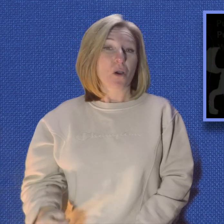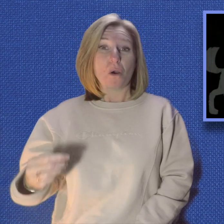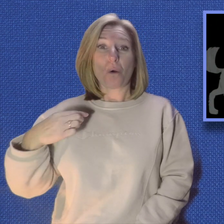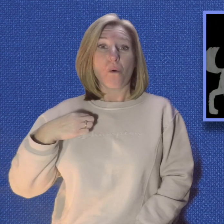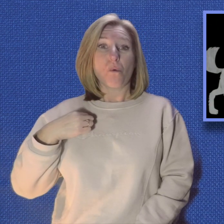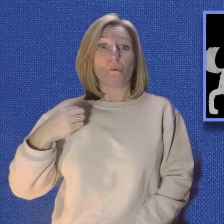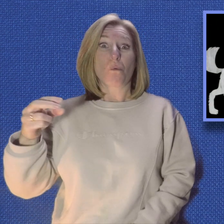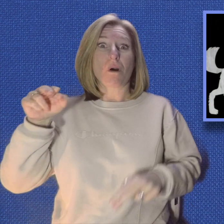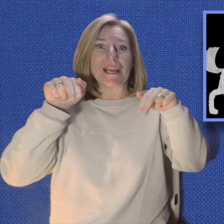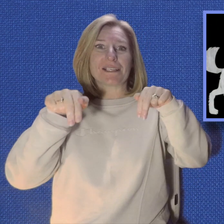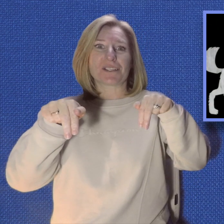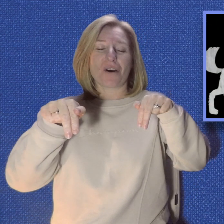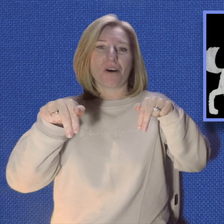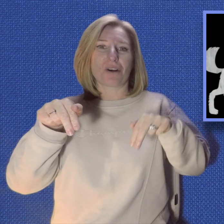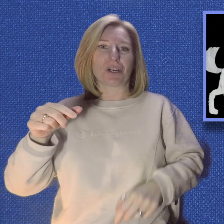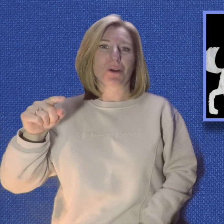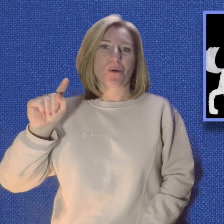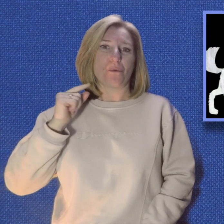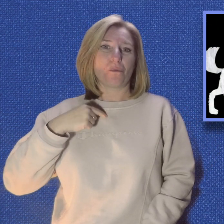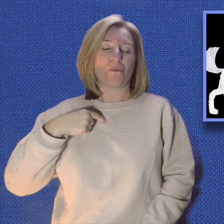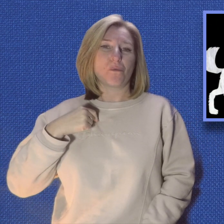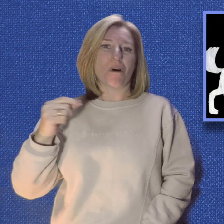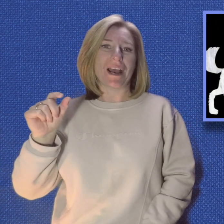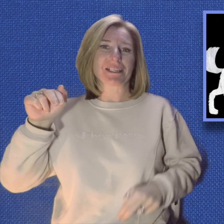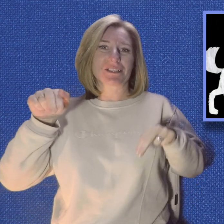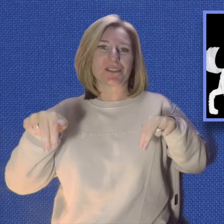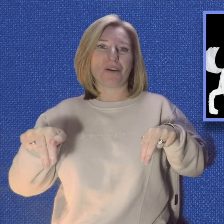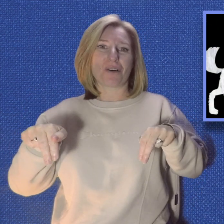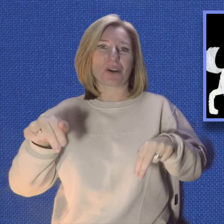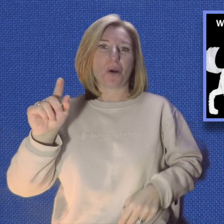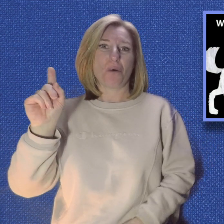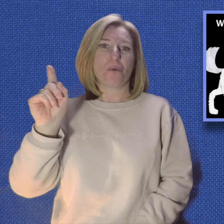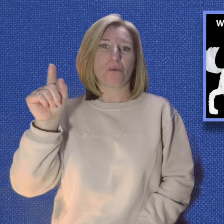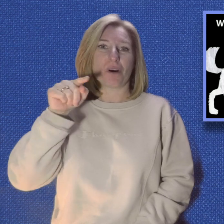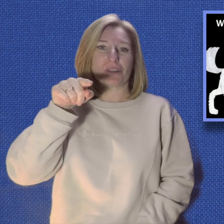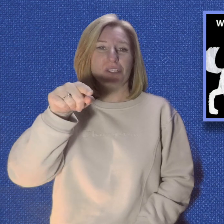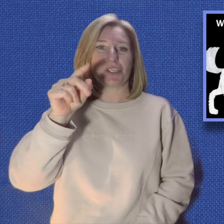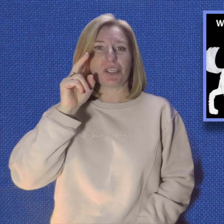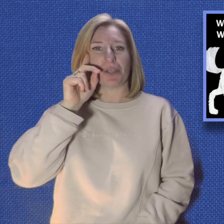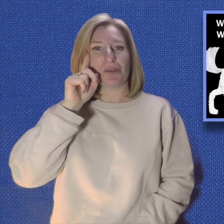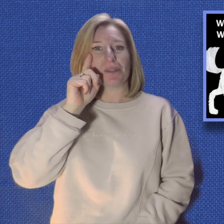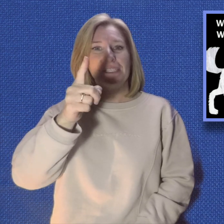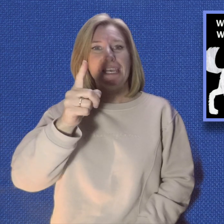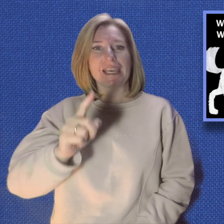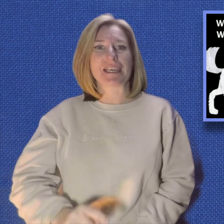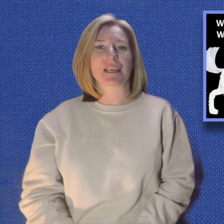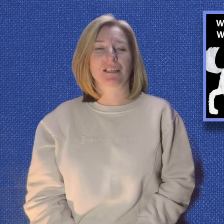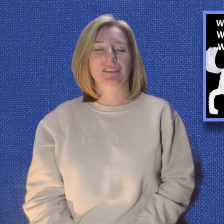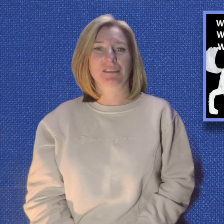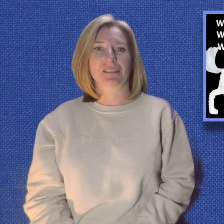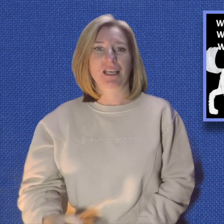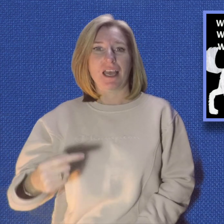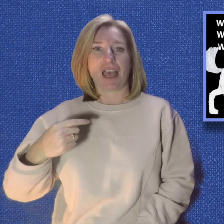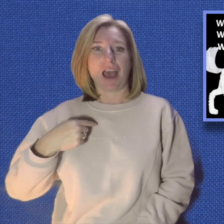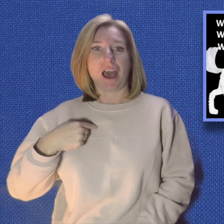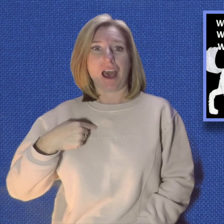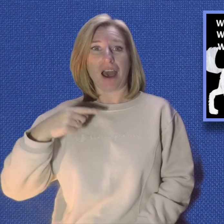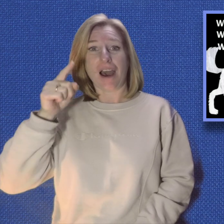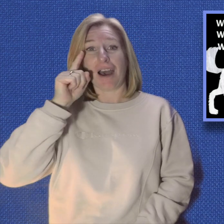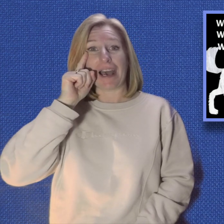White dog, white dog, white what do you see? I